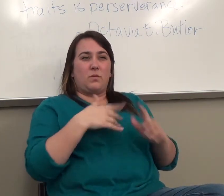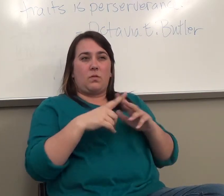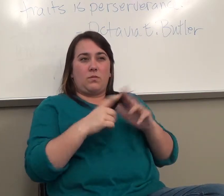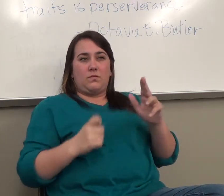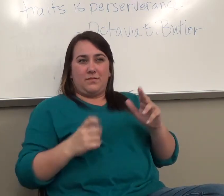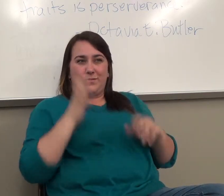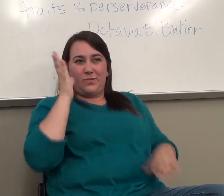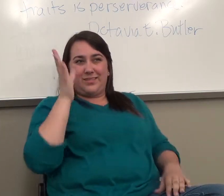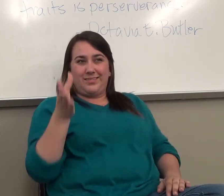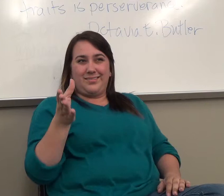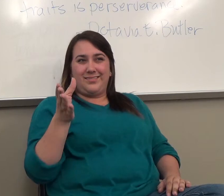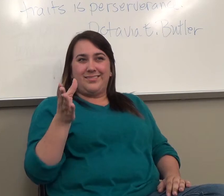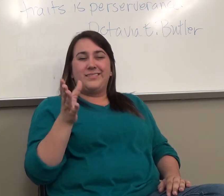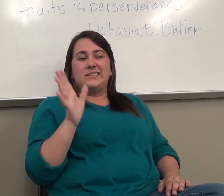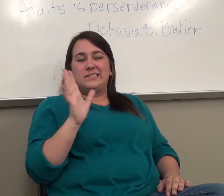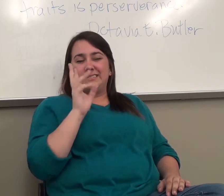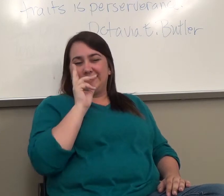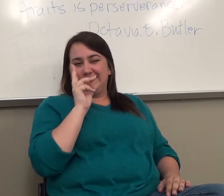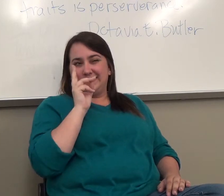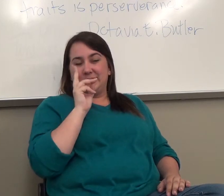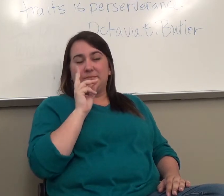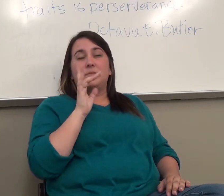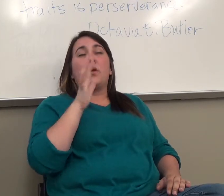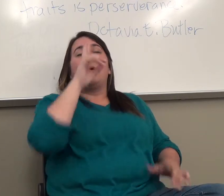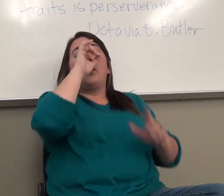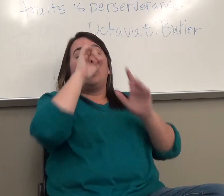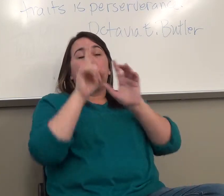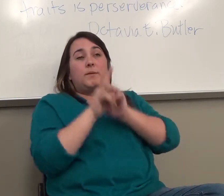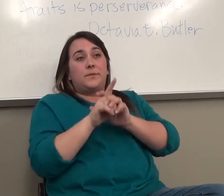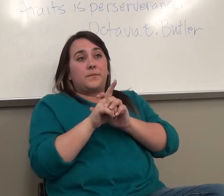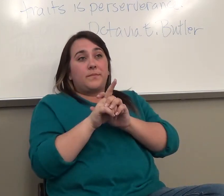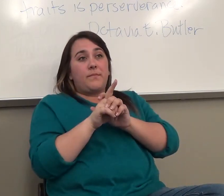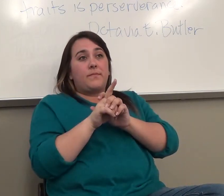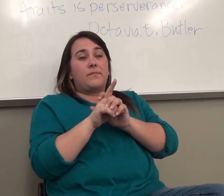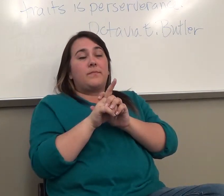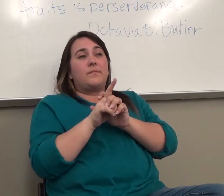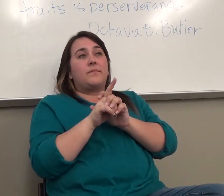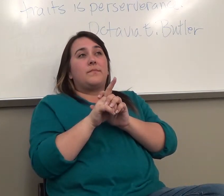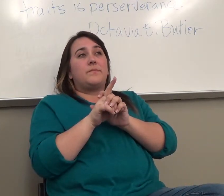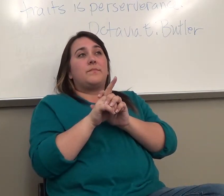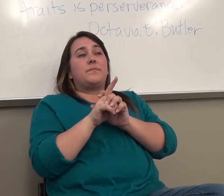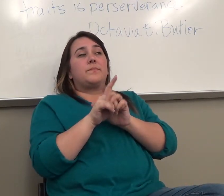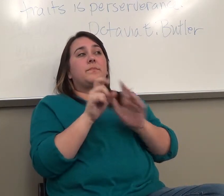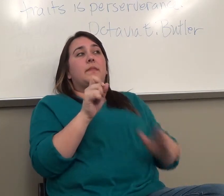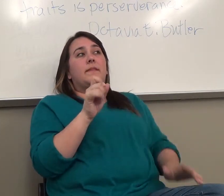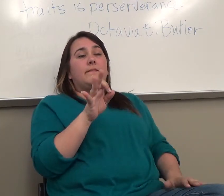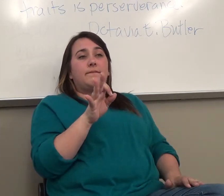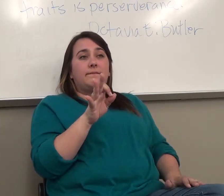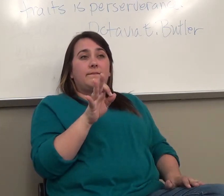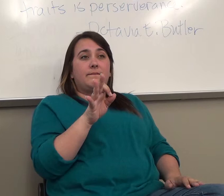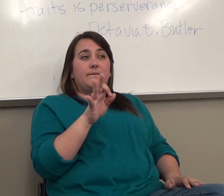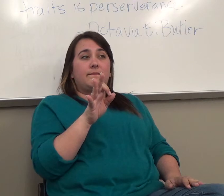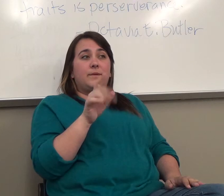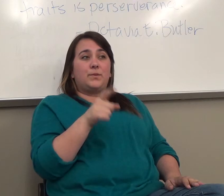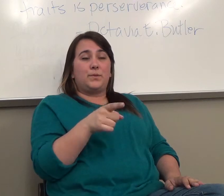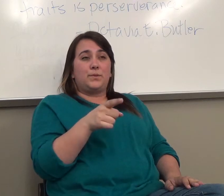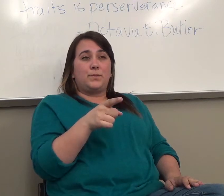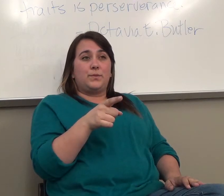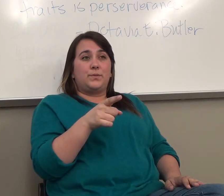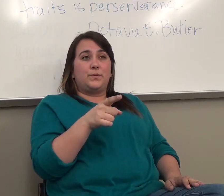Okay. Oh, another thing. If you are looking at